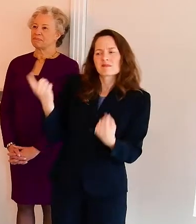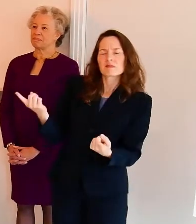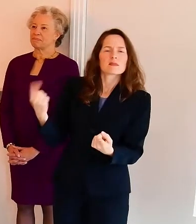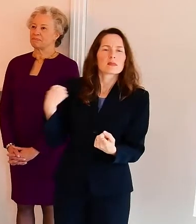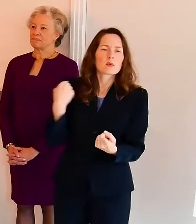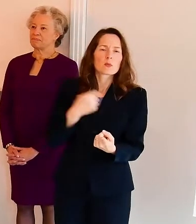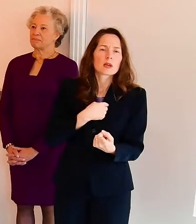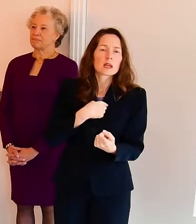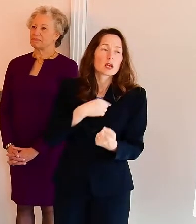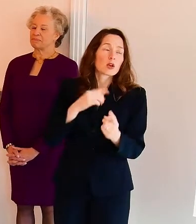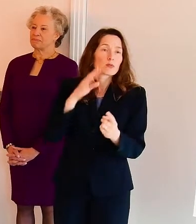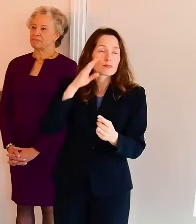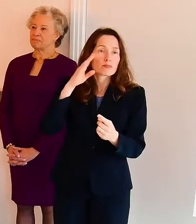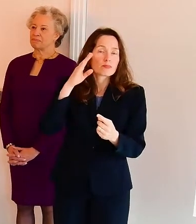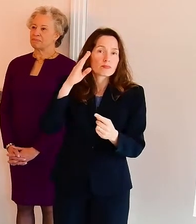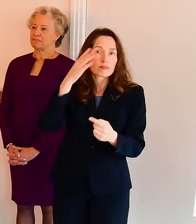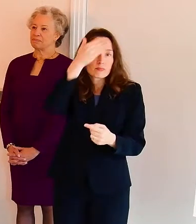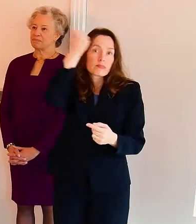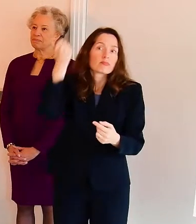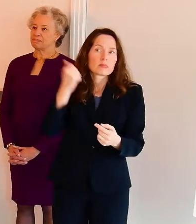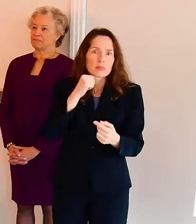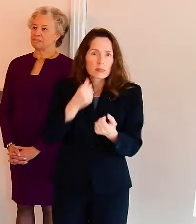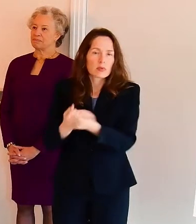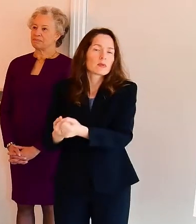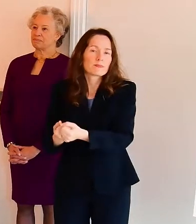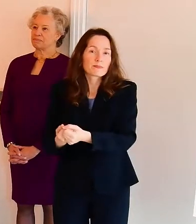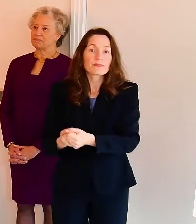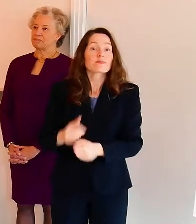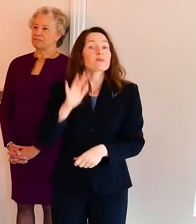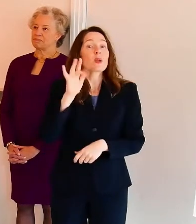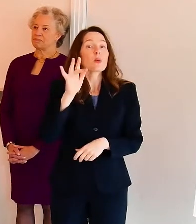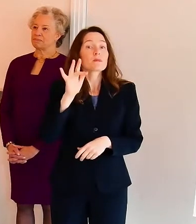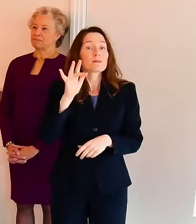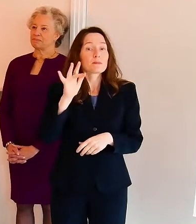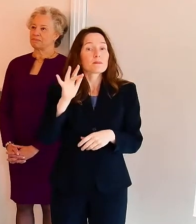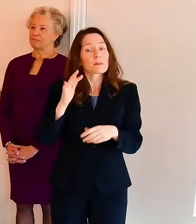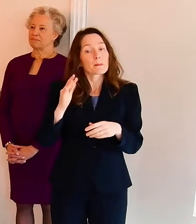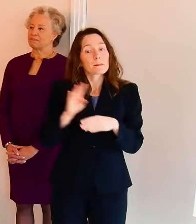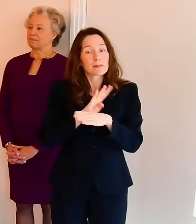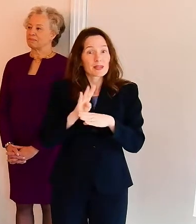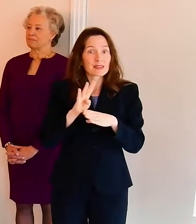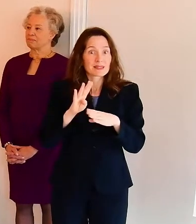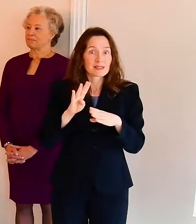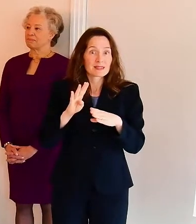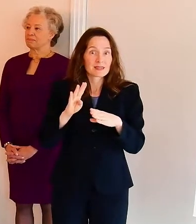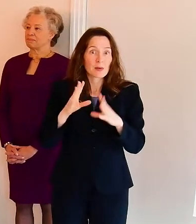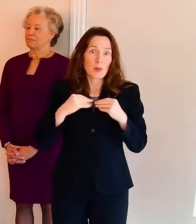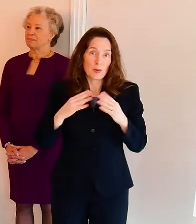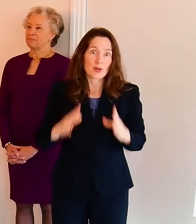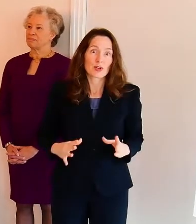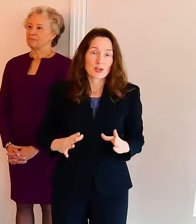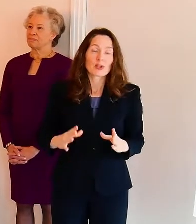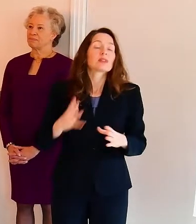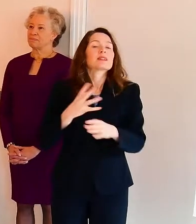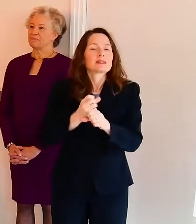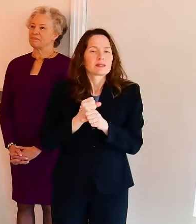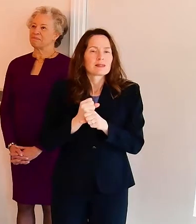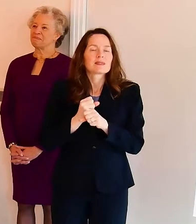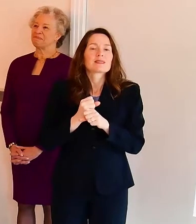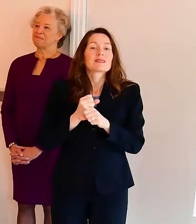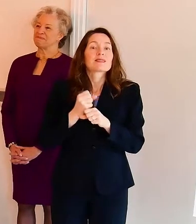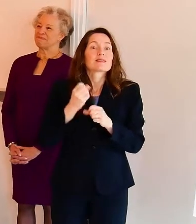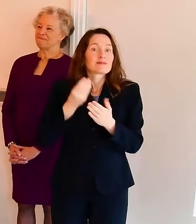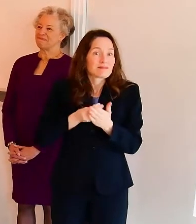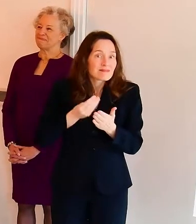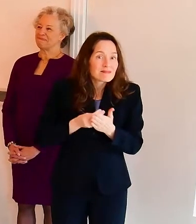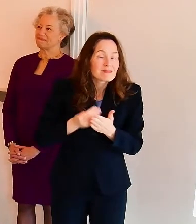25 entrepreneurs received $5,000 each, and the winners of the pitch competition, which I was